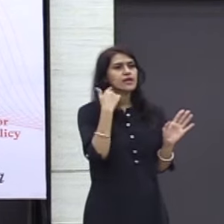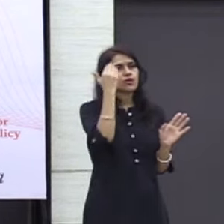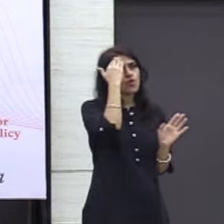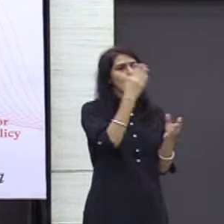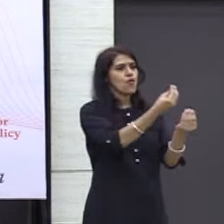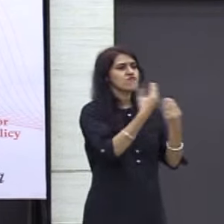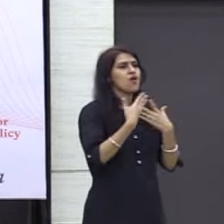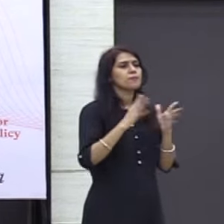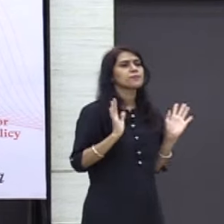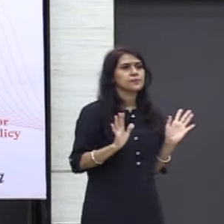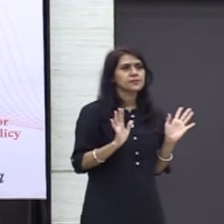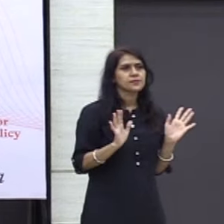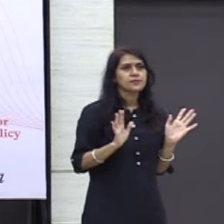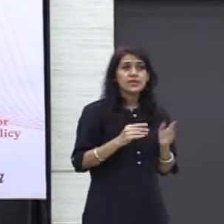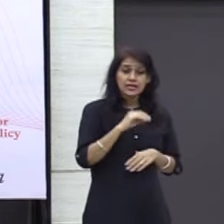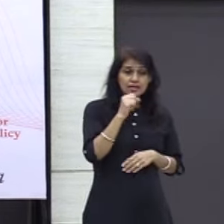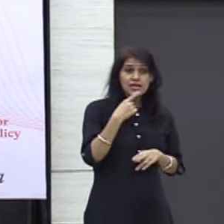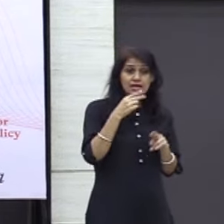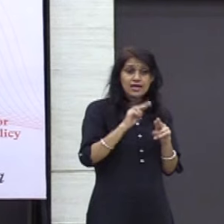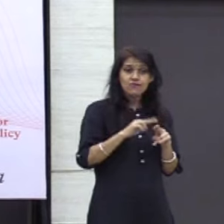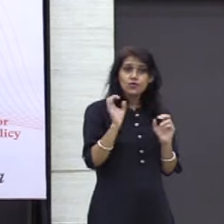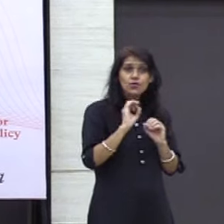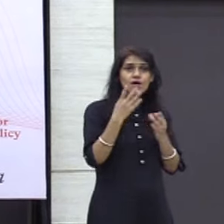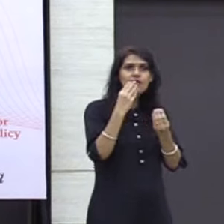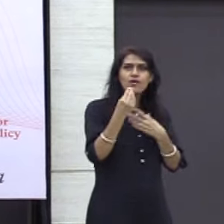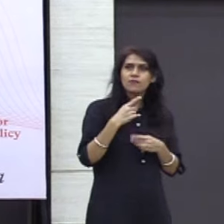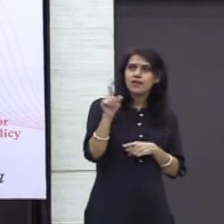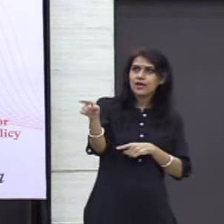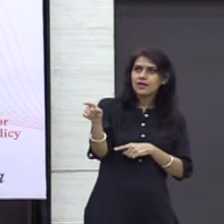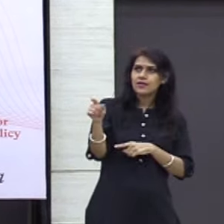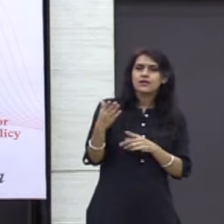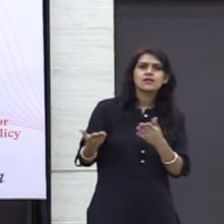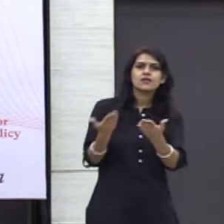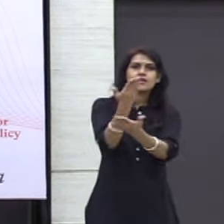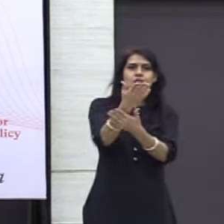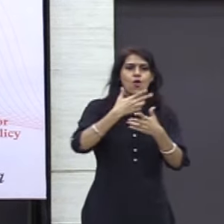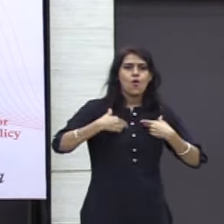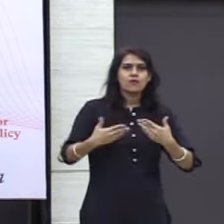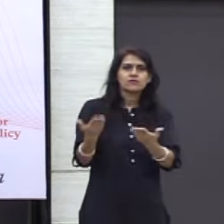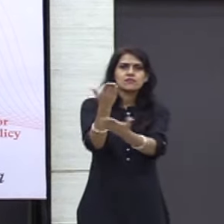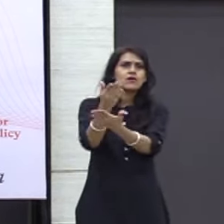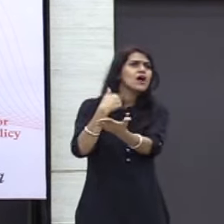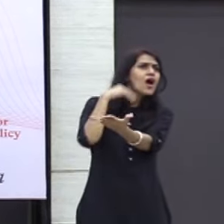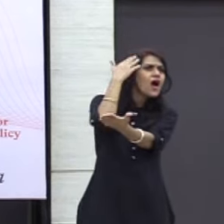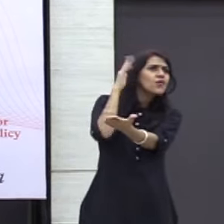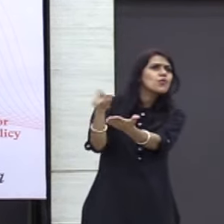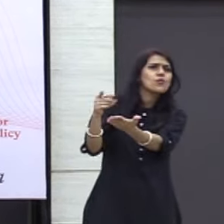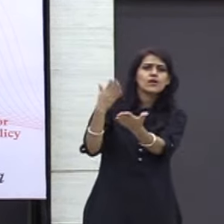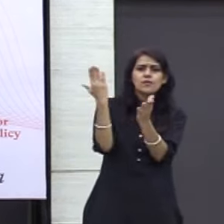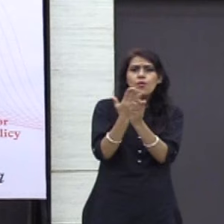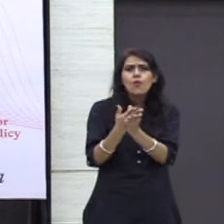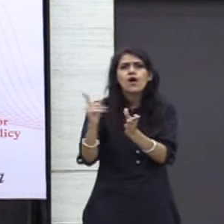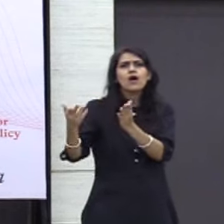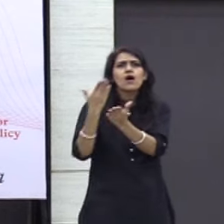After notice, yeah. Right? That's right. Otherwise, what happens is he produces it before the magistrate. I don't know what he has produced. At